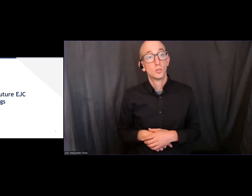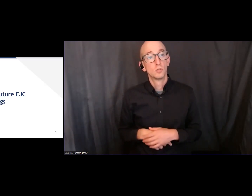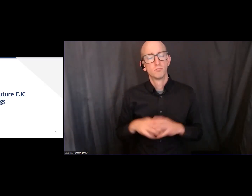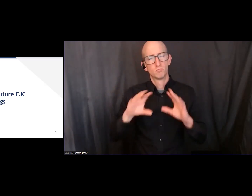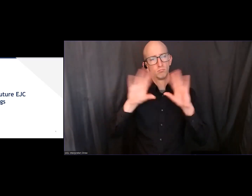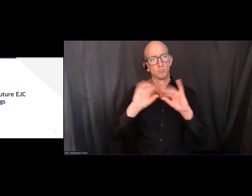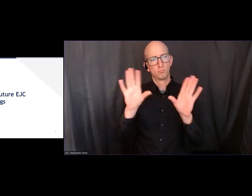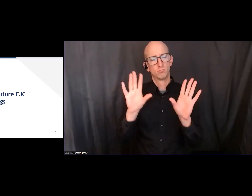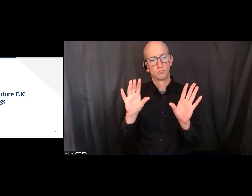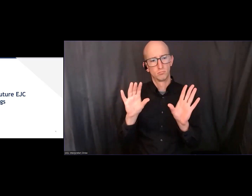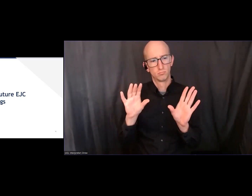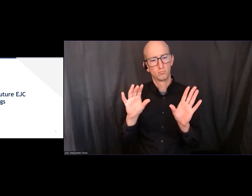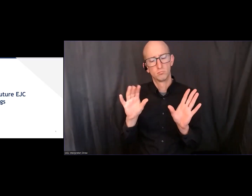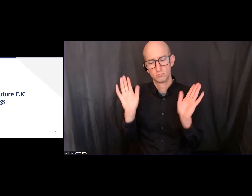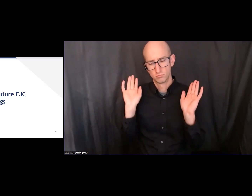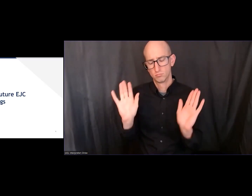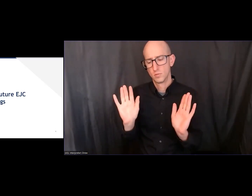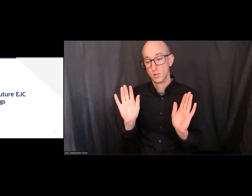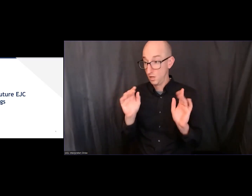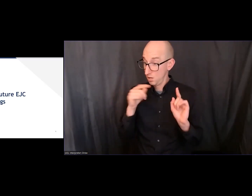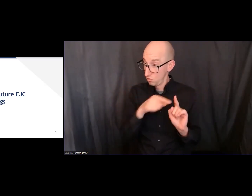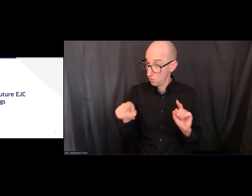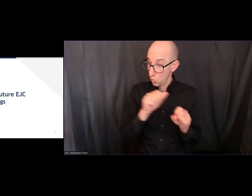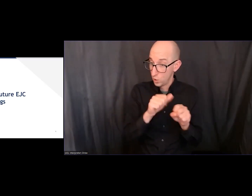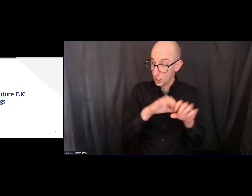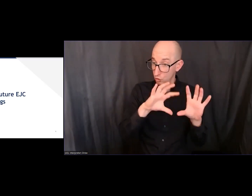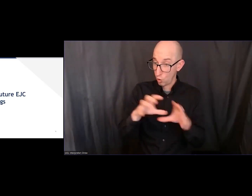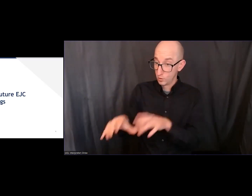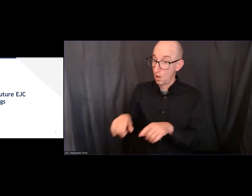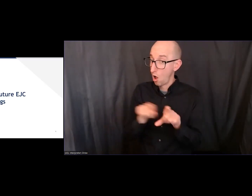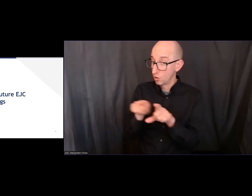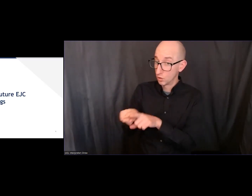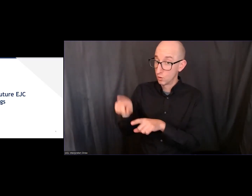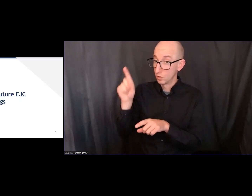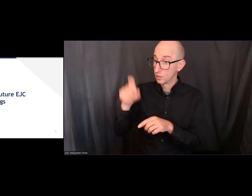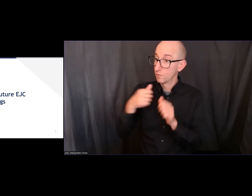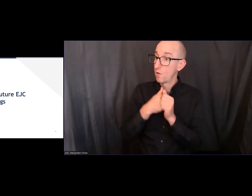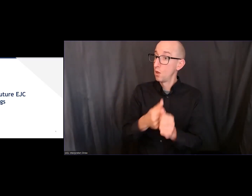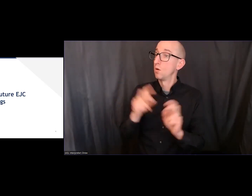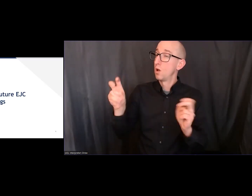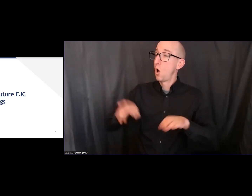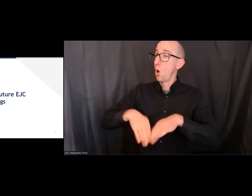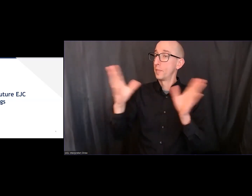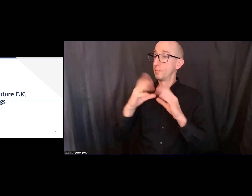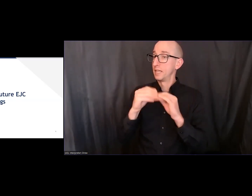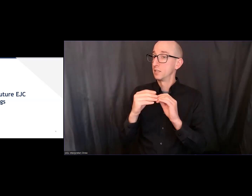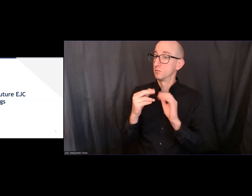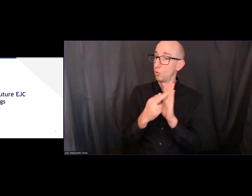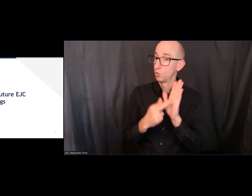clarification, and that's whether the working groups would also be subject to open meeting or whether those would be closed.